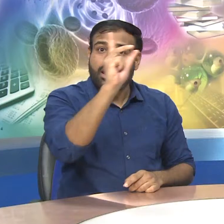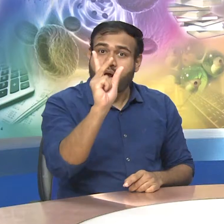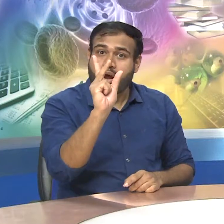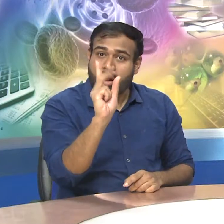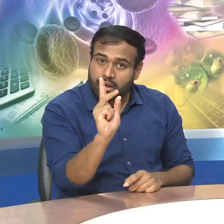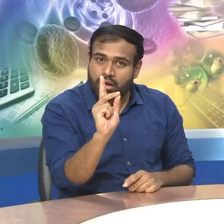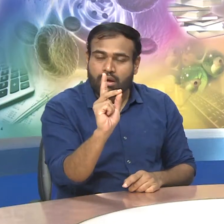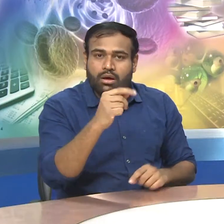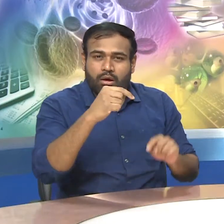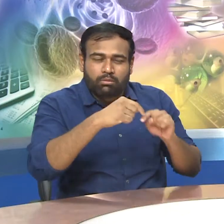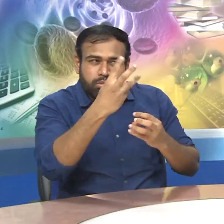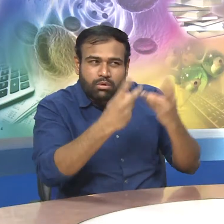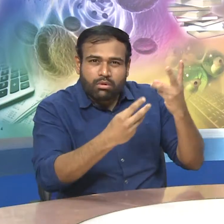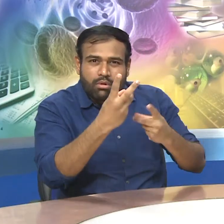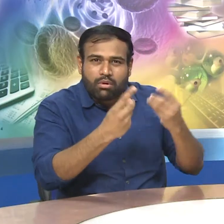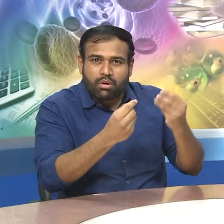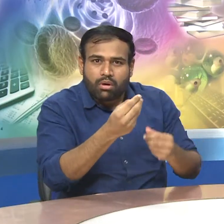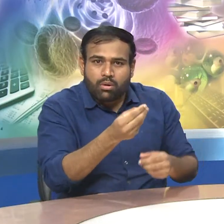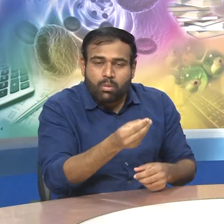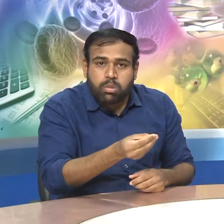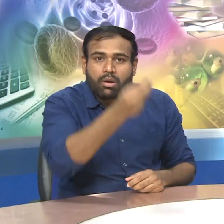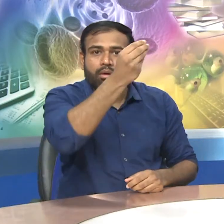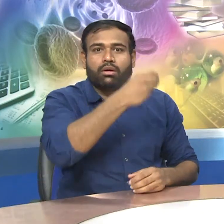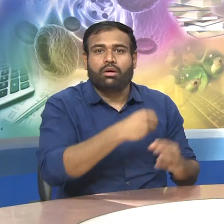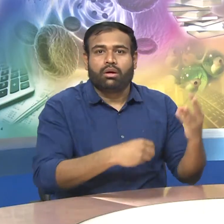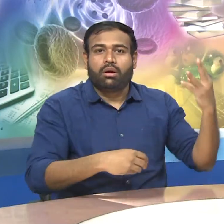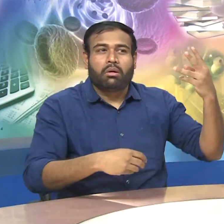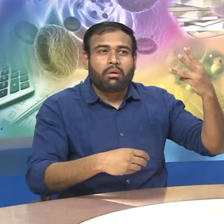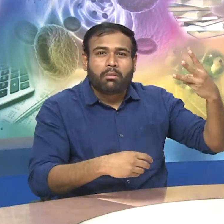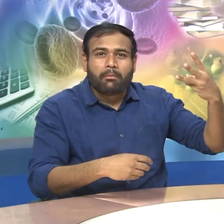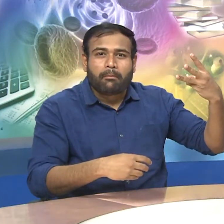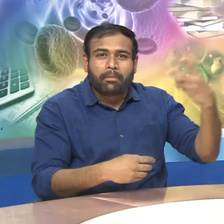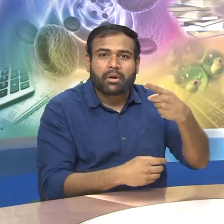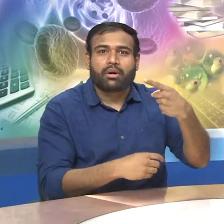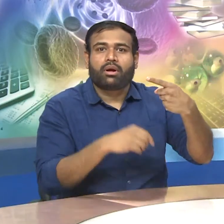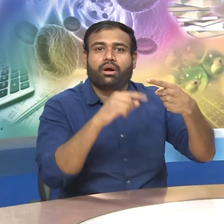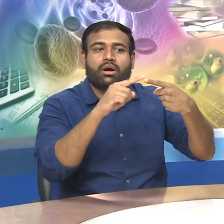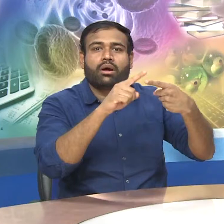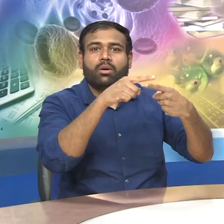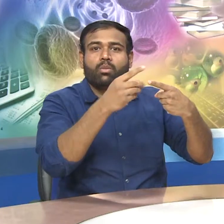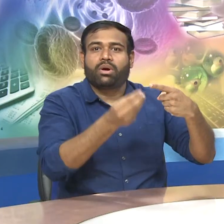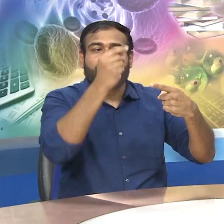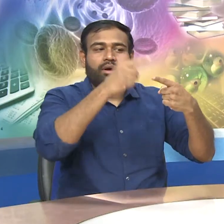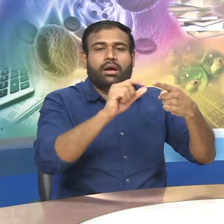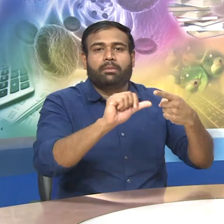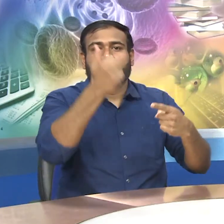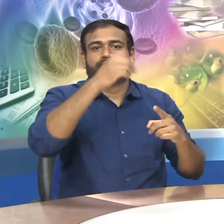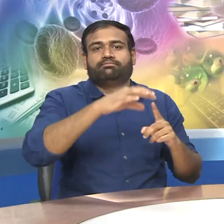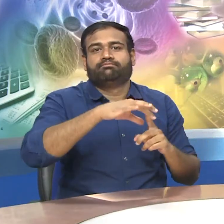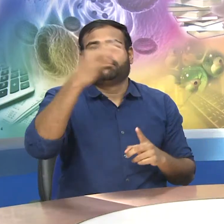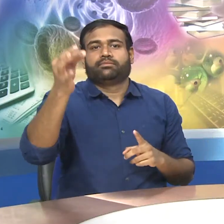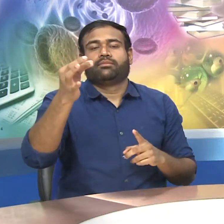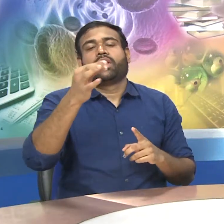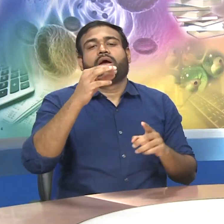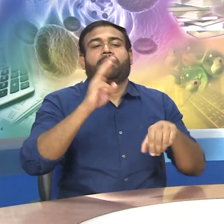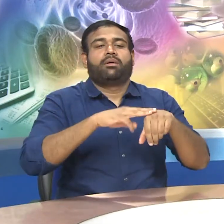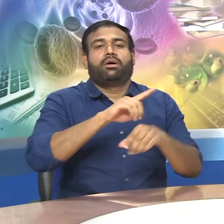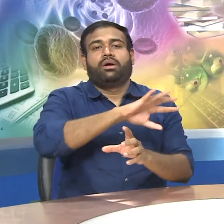A multi-winner electoral system in which each voter casts a single vote in